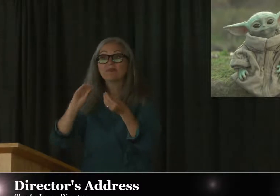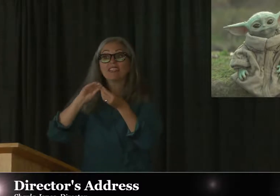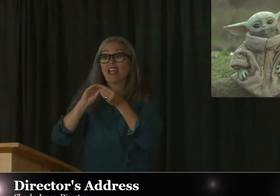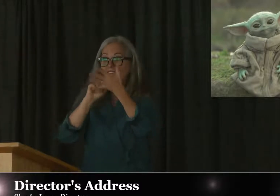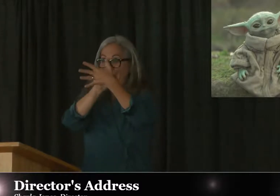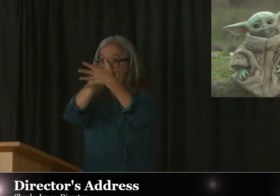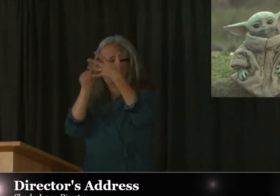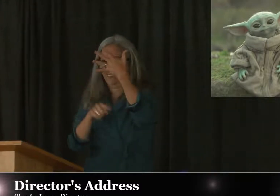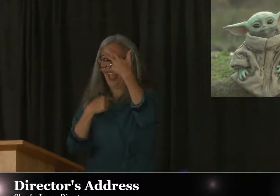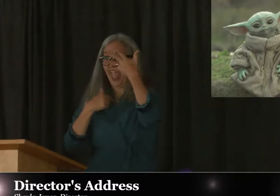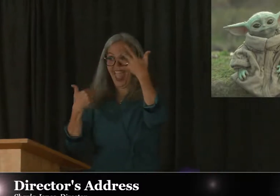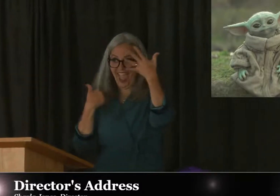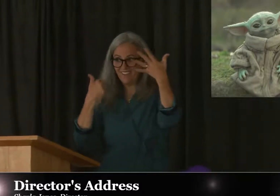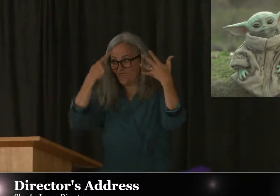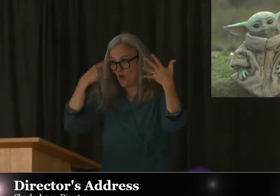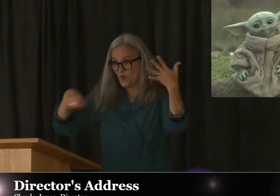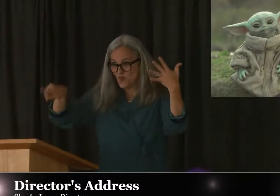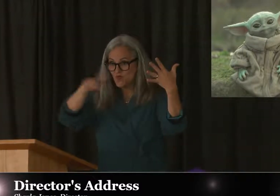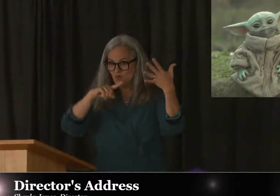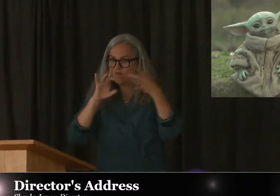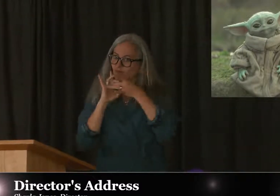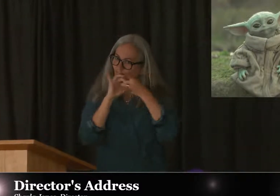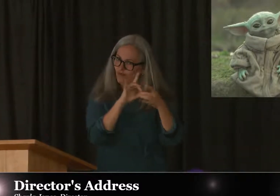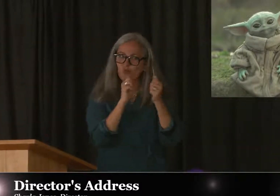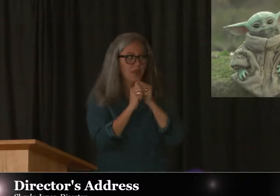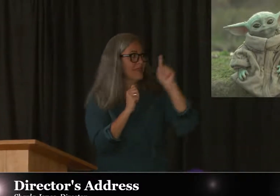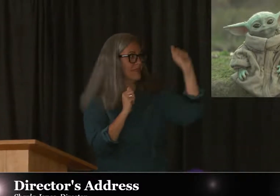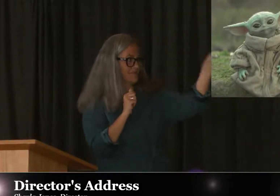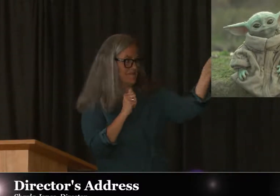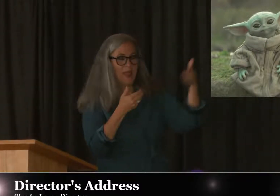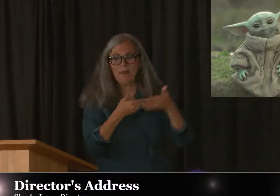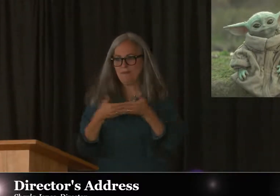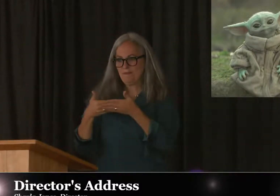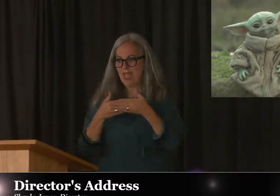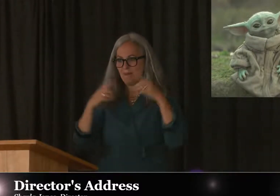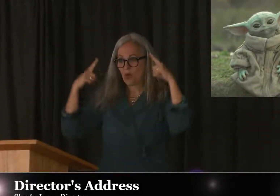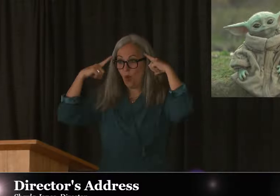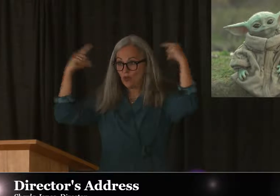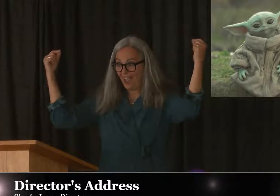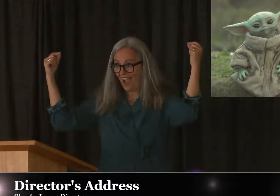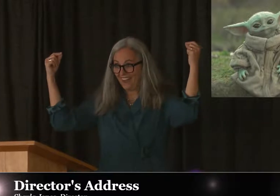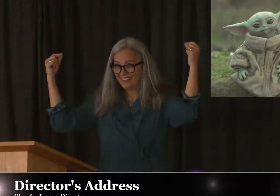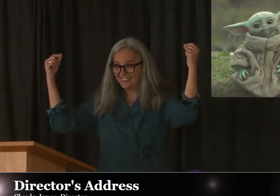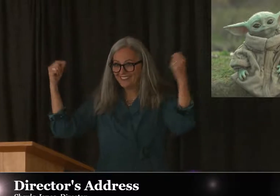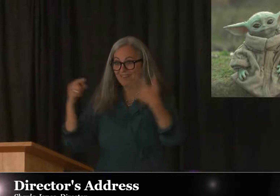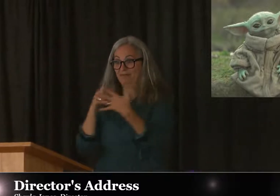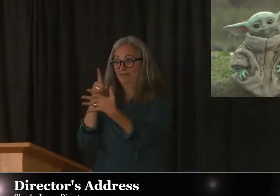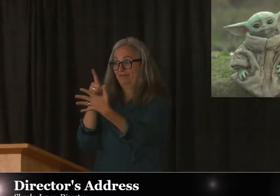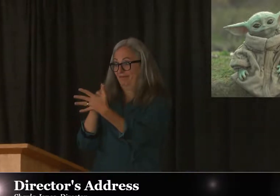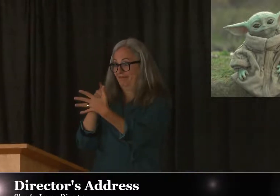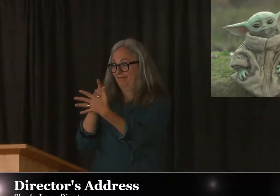show. And I've got 5 that I want to share with you today that we can learn from Baby Yoda and The